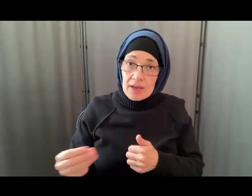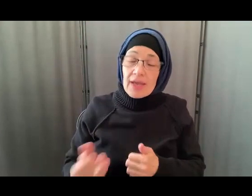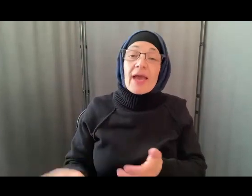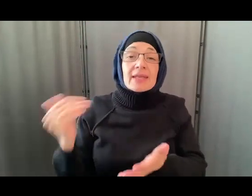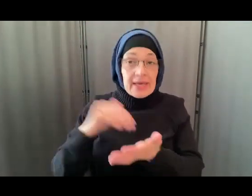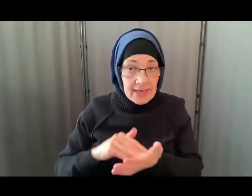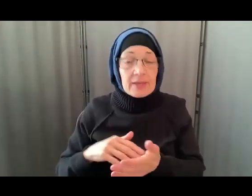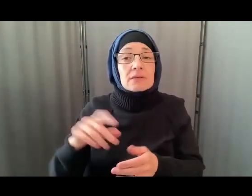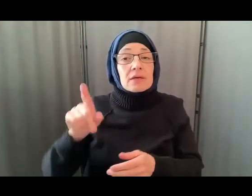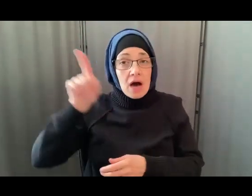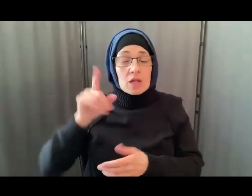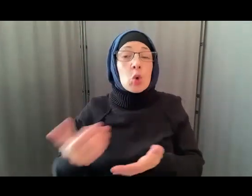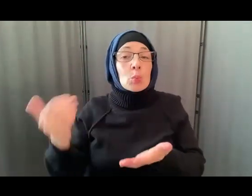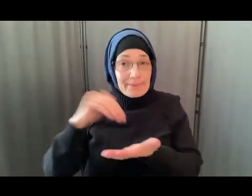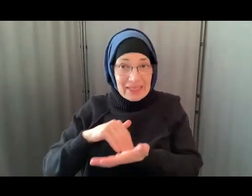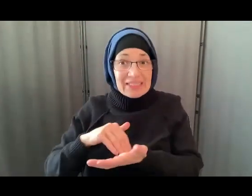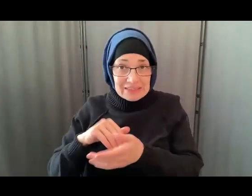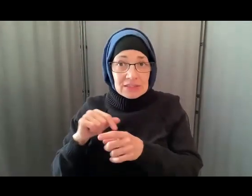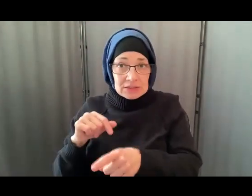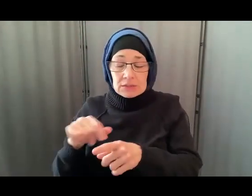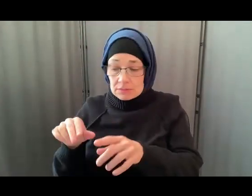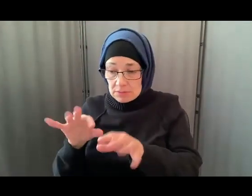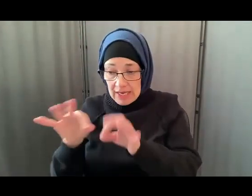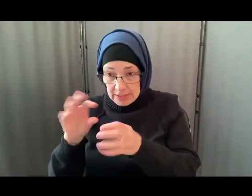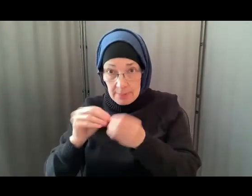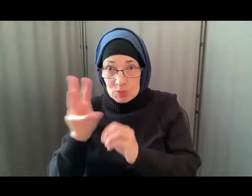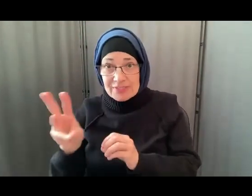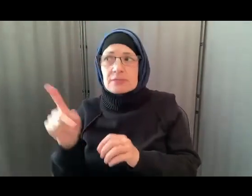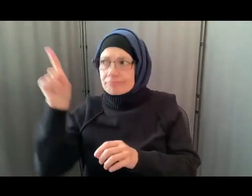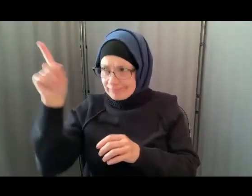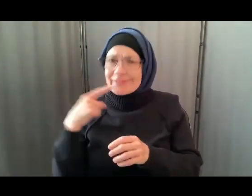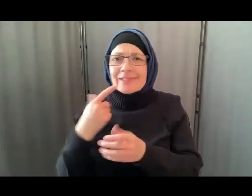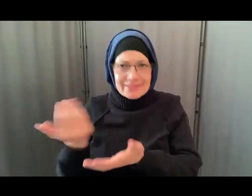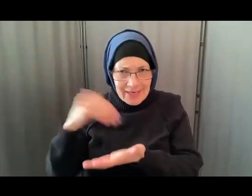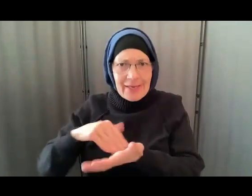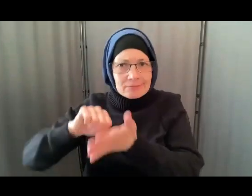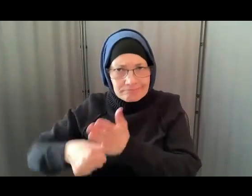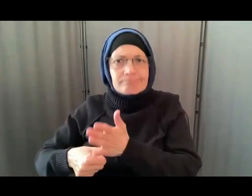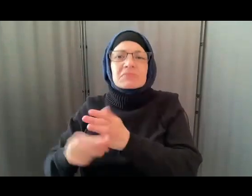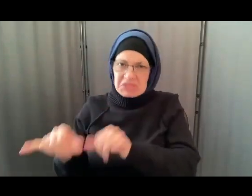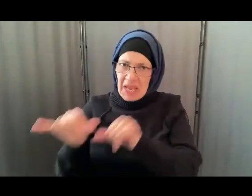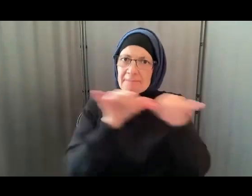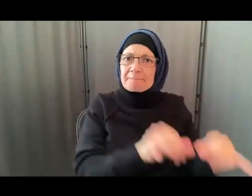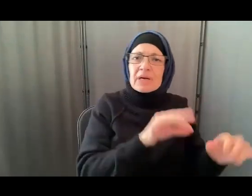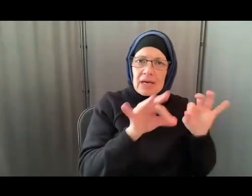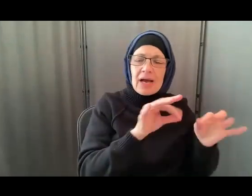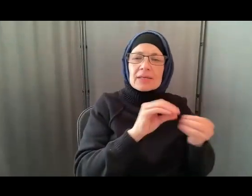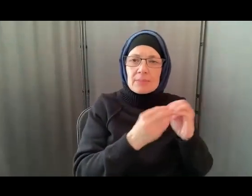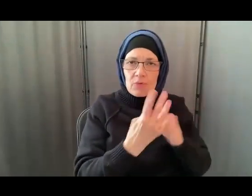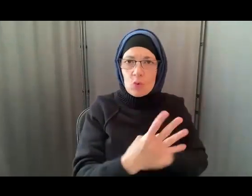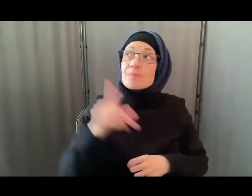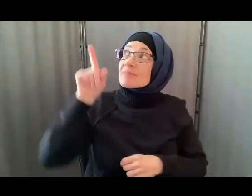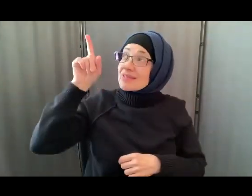above in ayah number 4. He says, and to Allah belongs the soldiers and